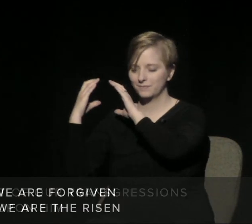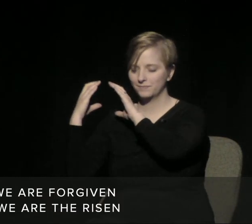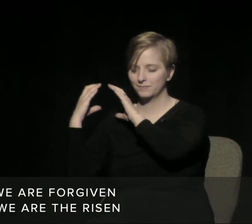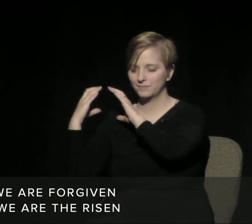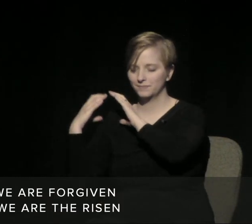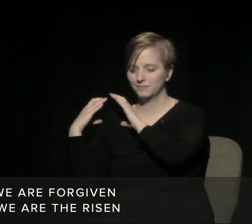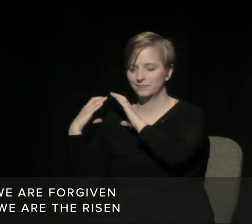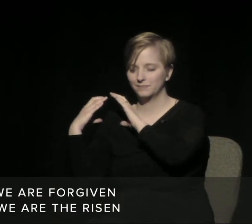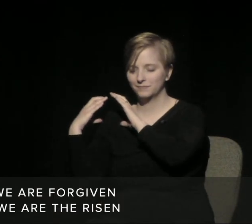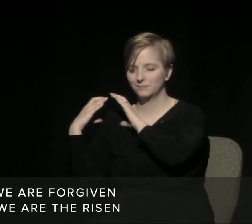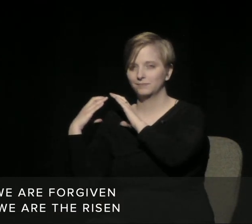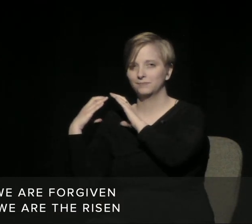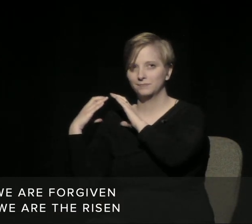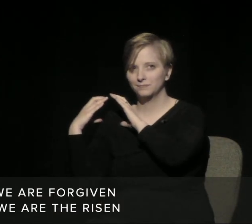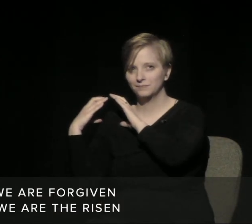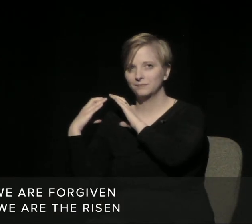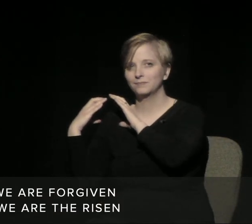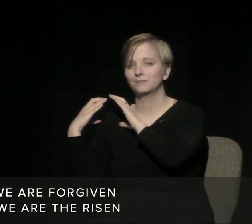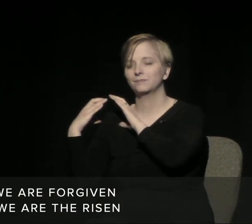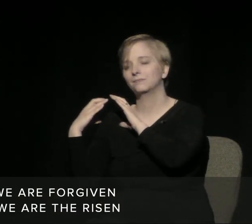upon him.